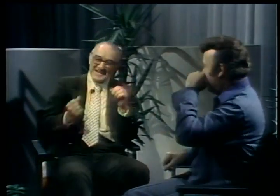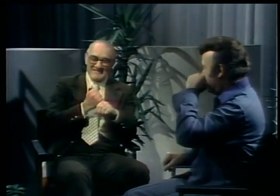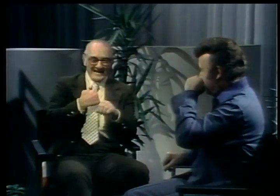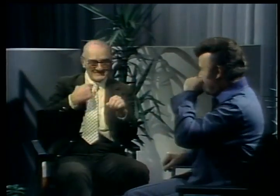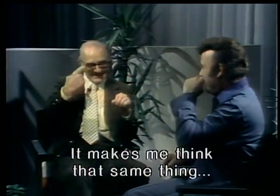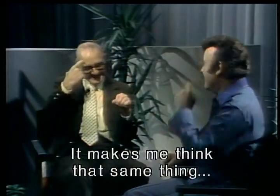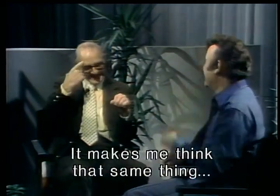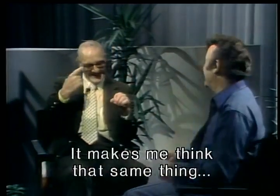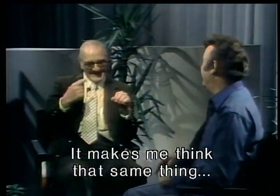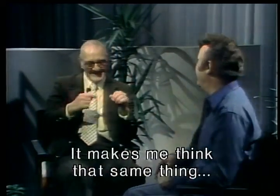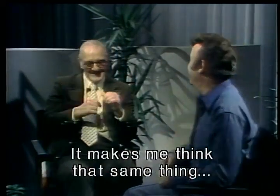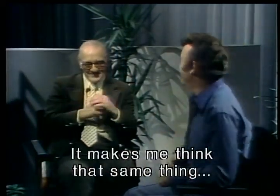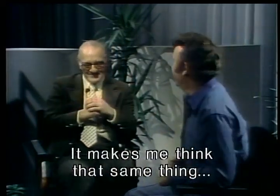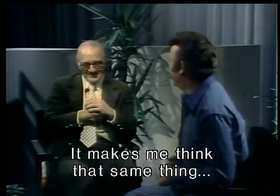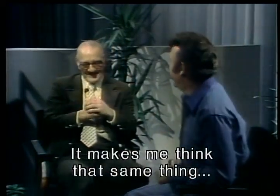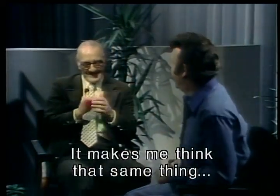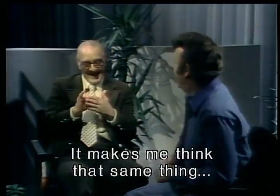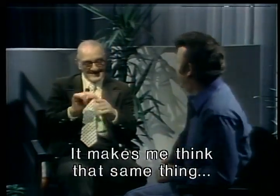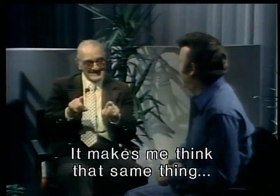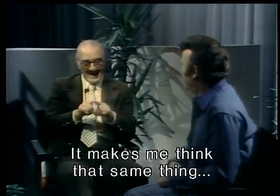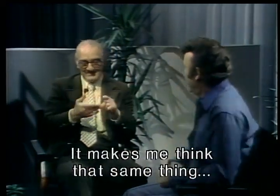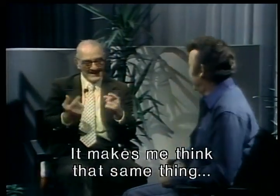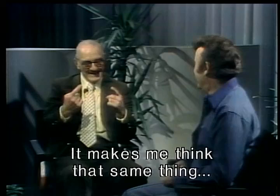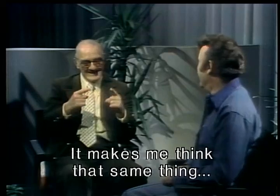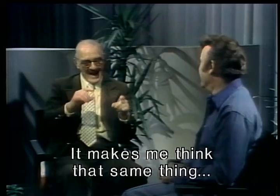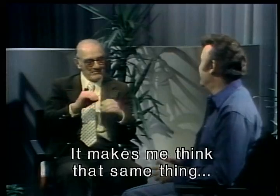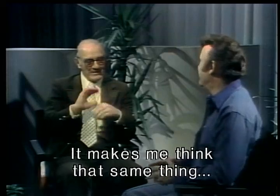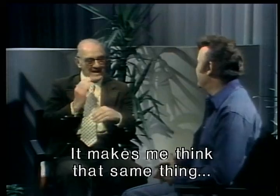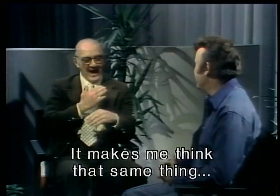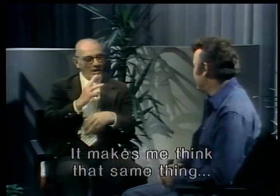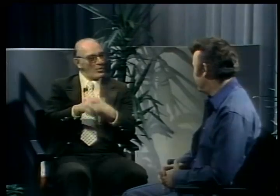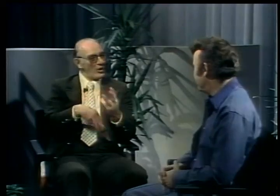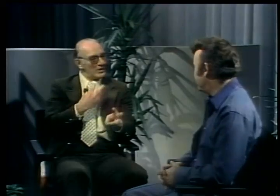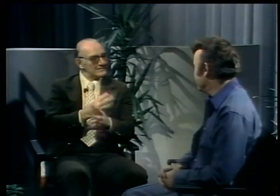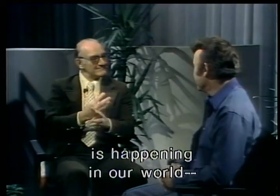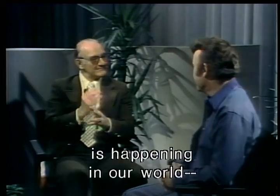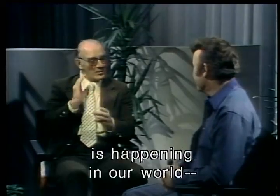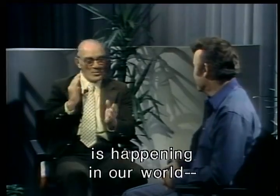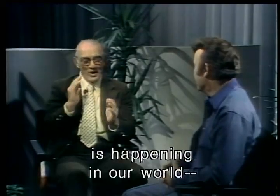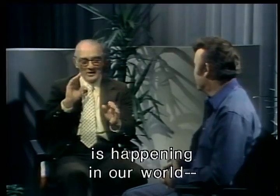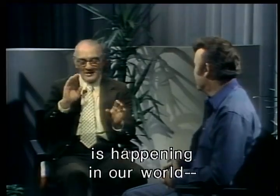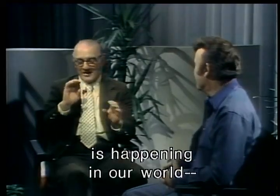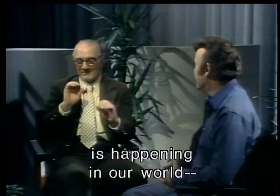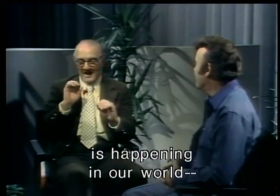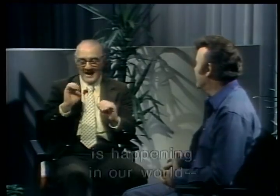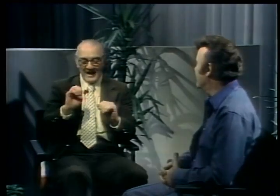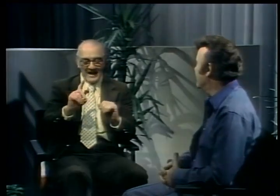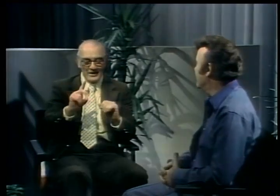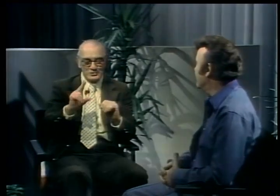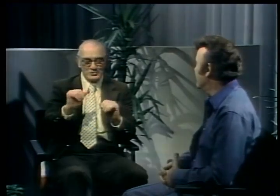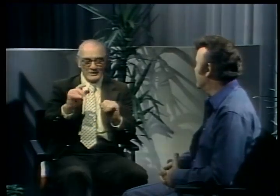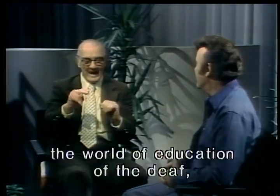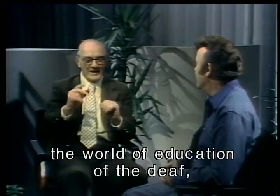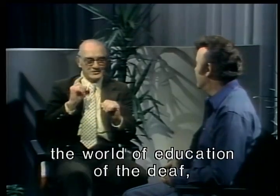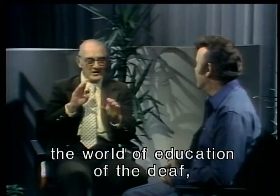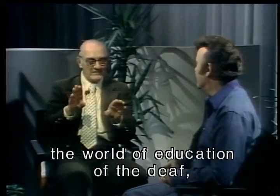Makes me think that the same thing is happening in our world. The world of education of the